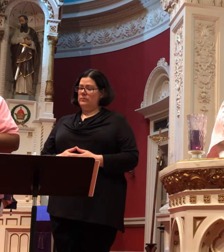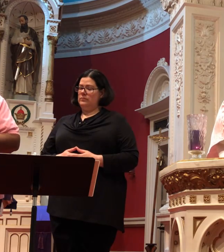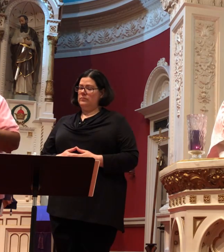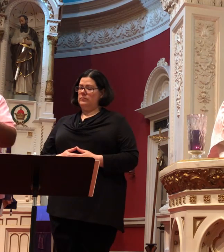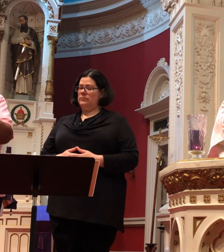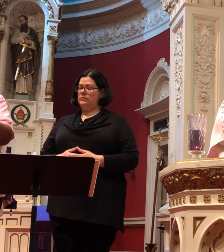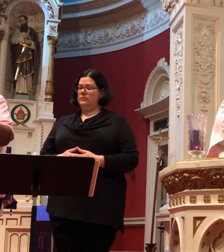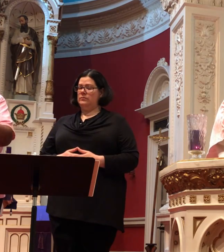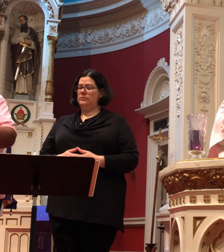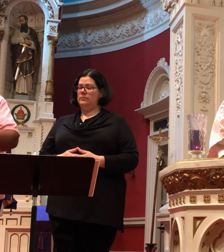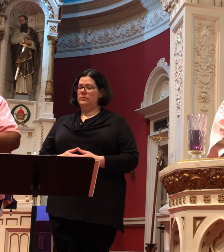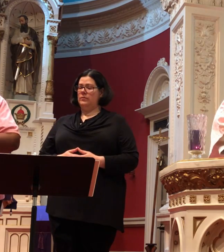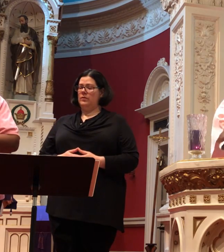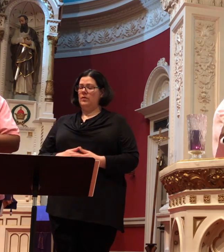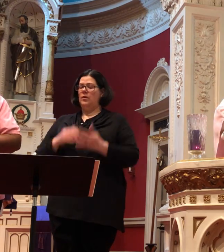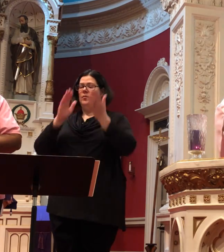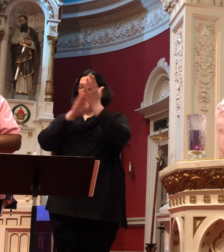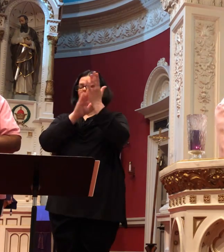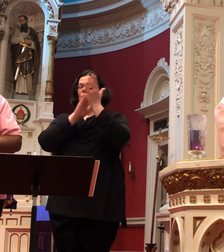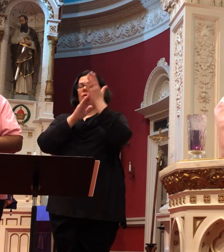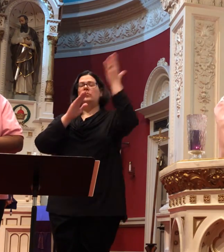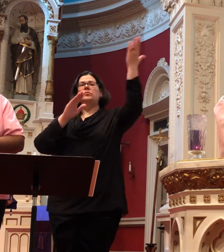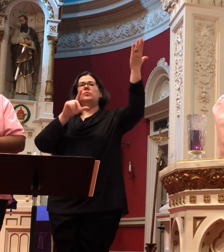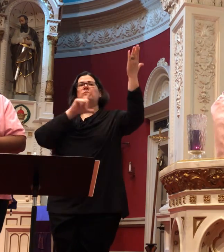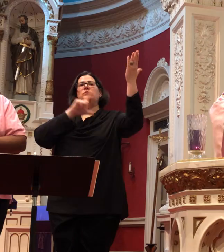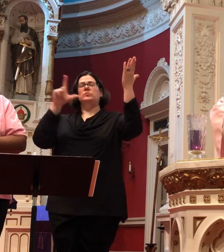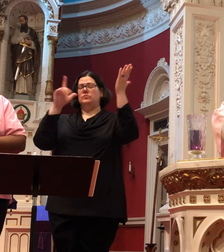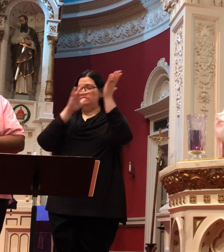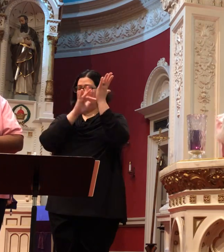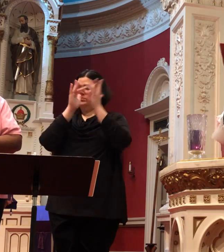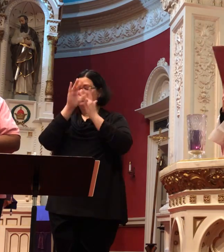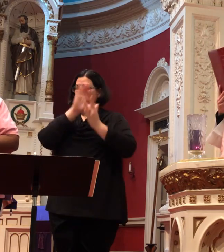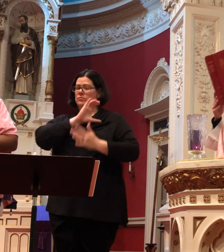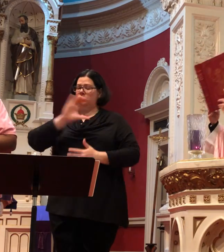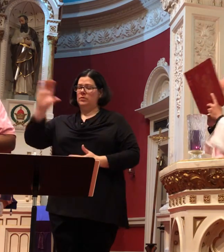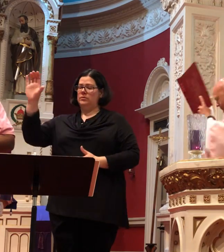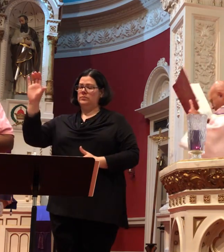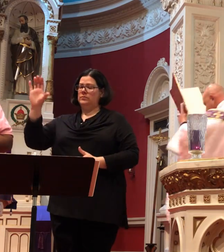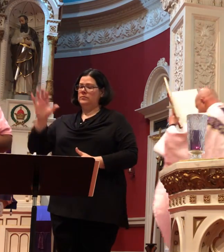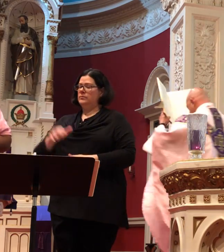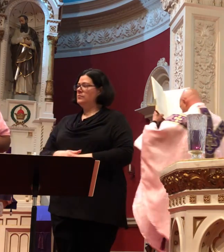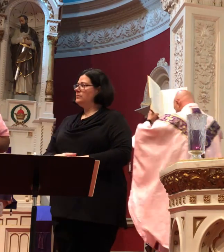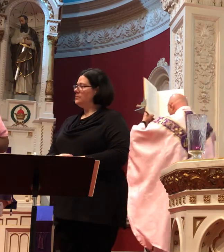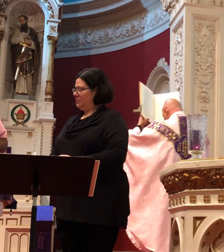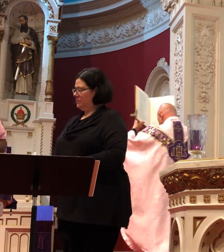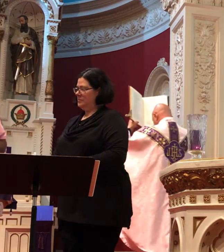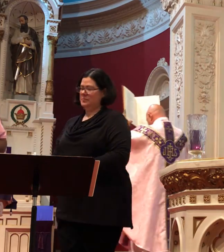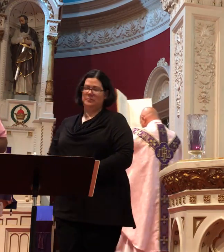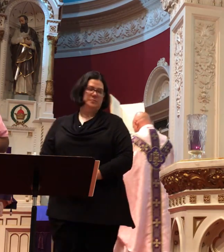The Gospel of the Lord. Praise to you, Lord Jesus Christ.